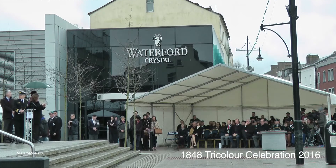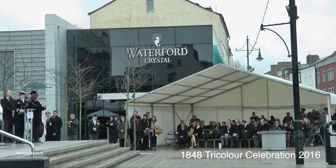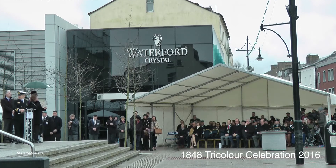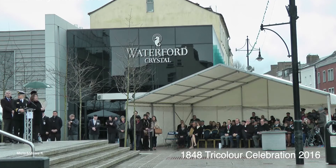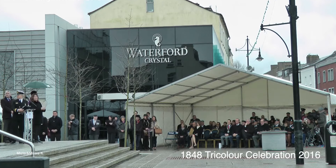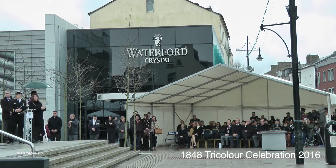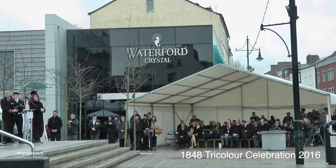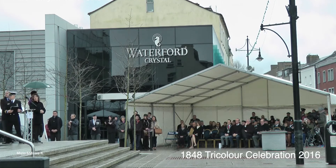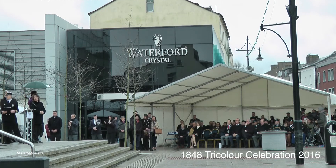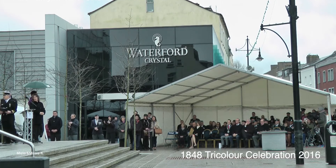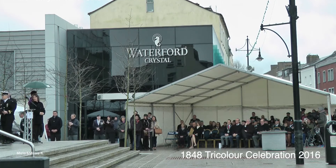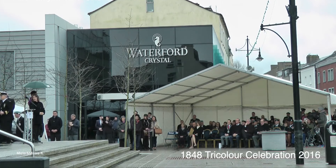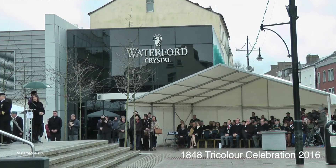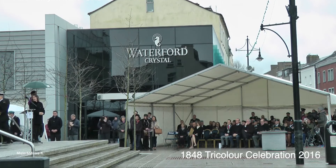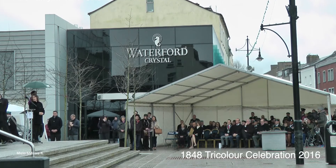Officers.